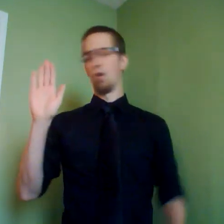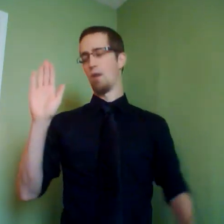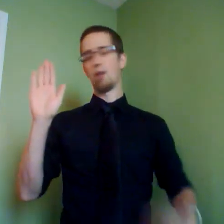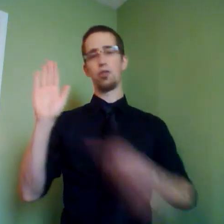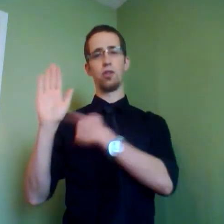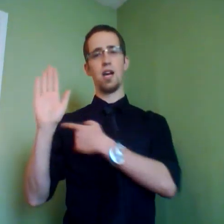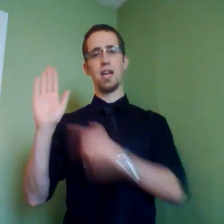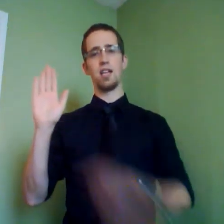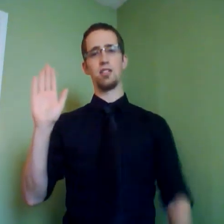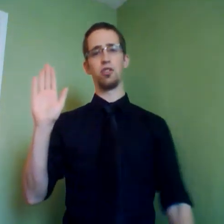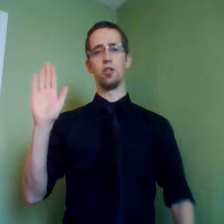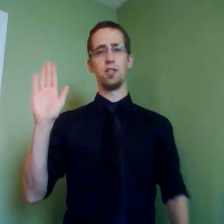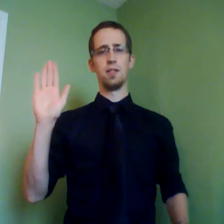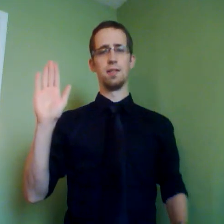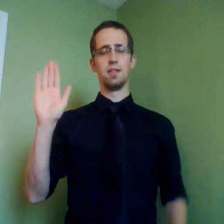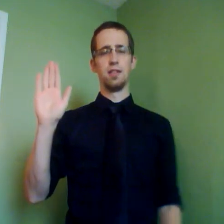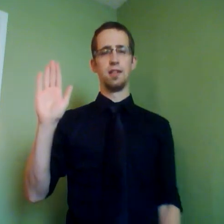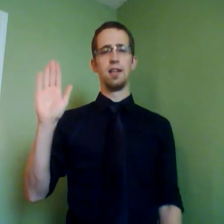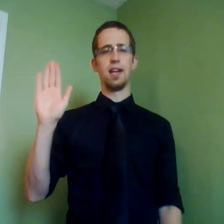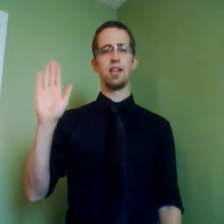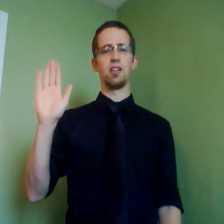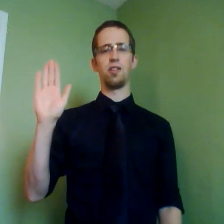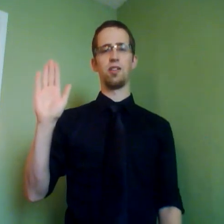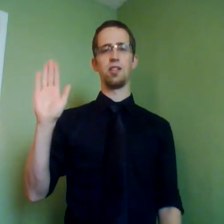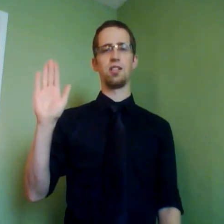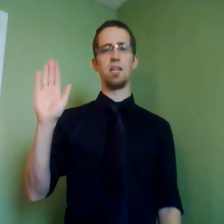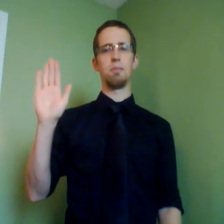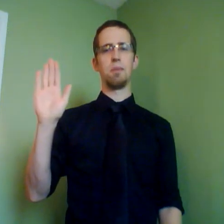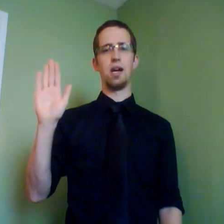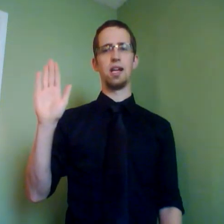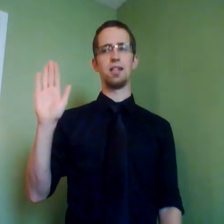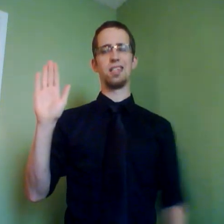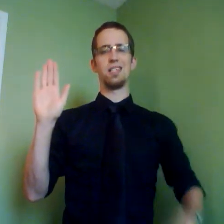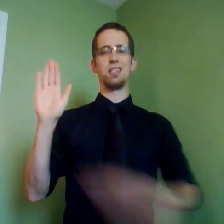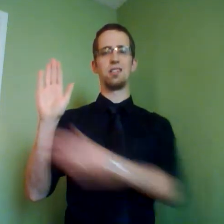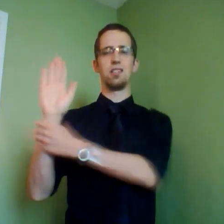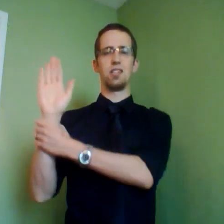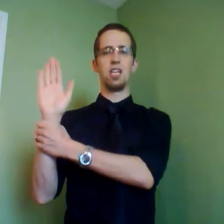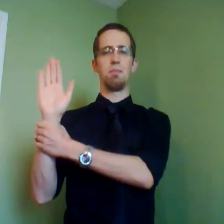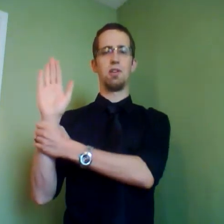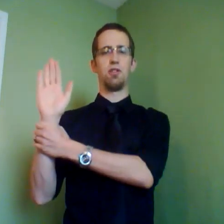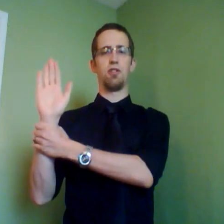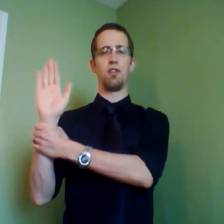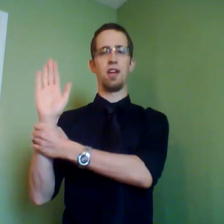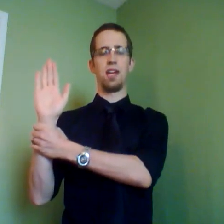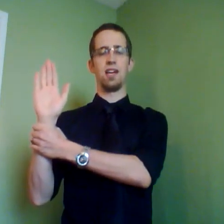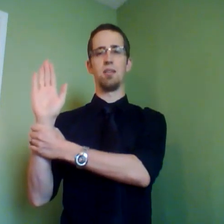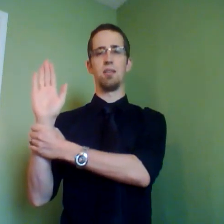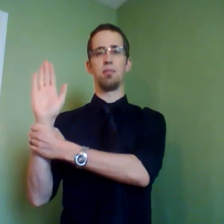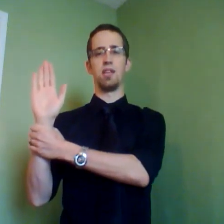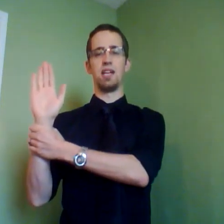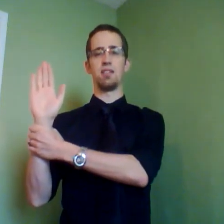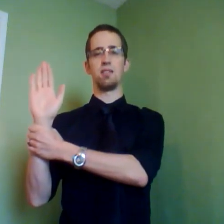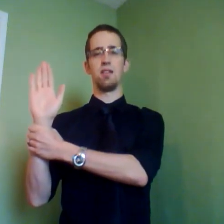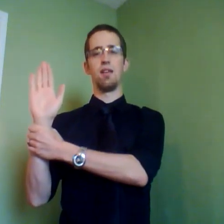Around shoulder height is good. And another thing to keep in mind is keeping your hand in place.